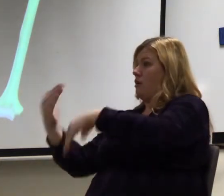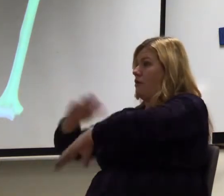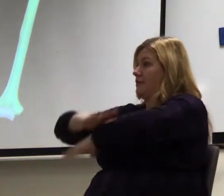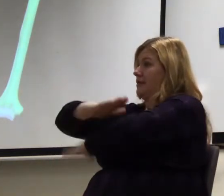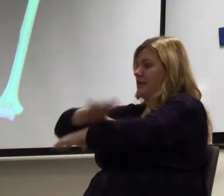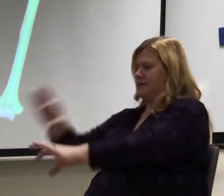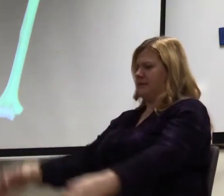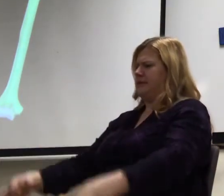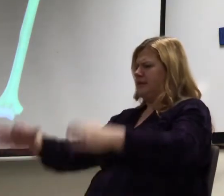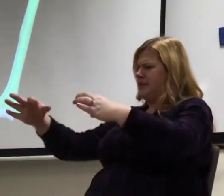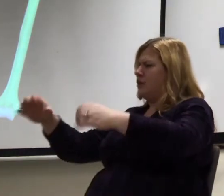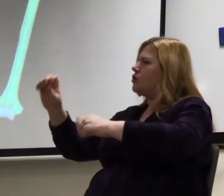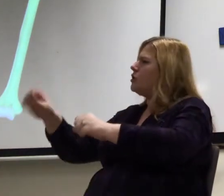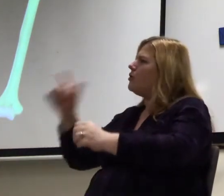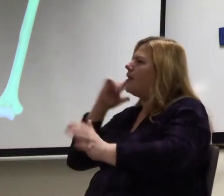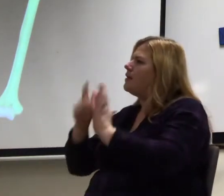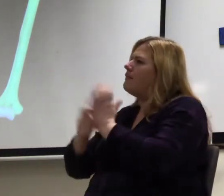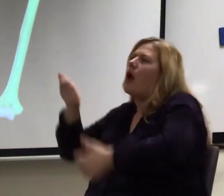It is the longest bone,